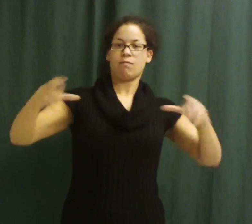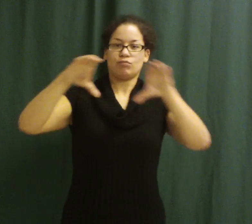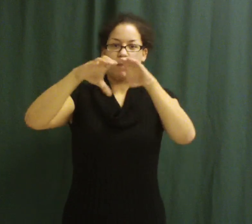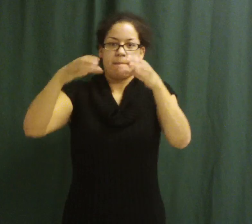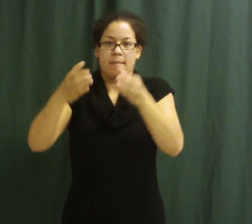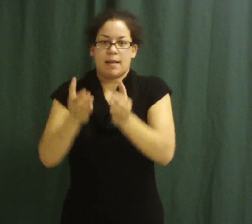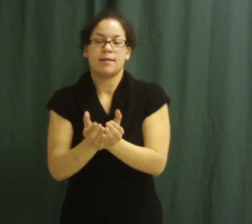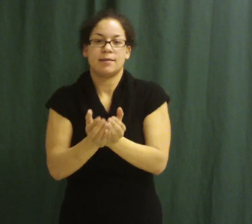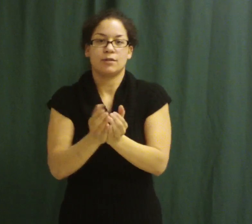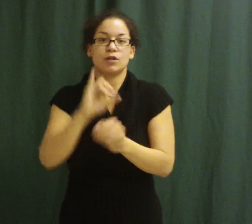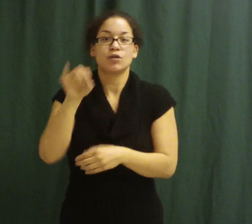Jupiter,